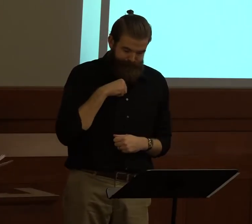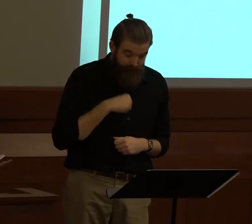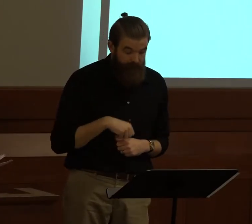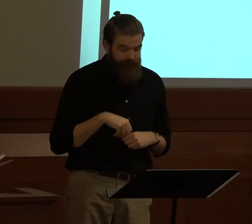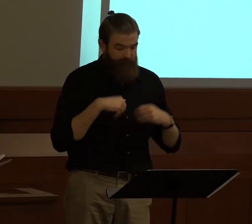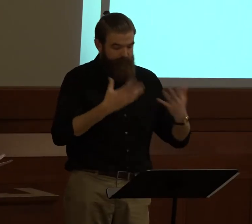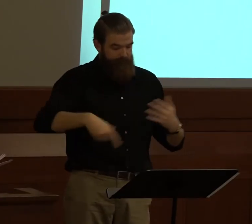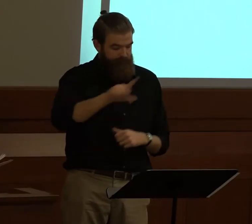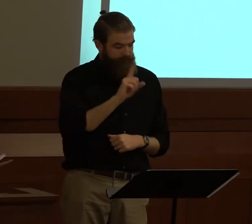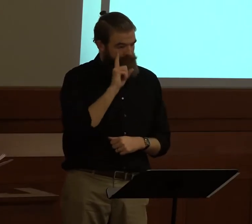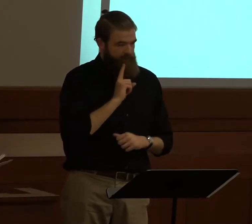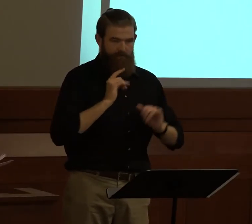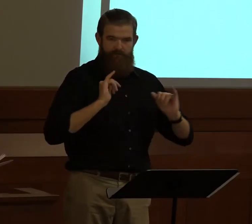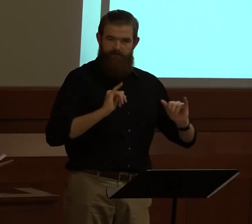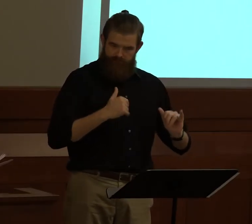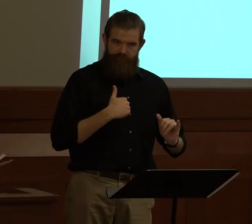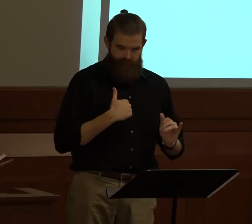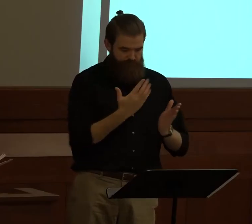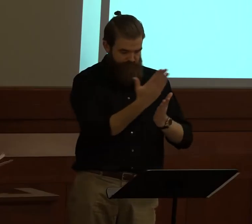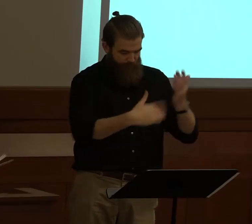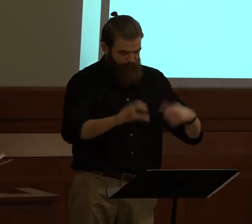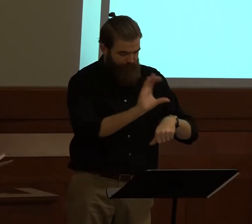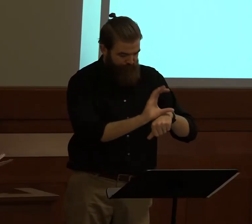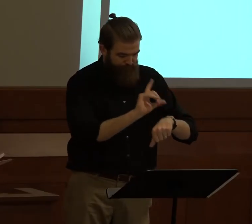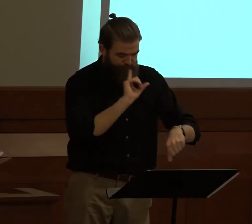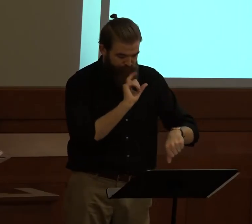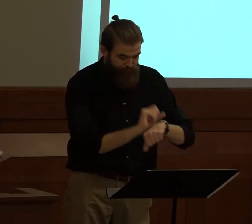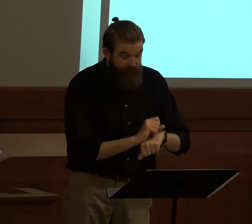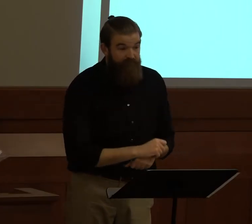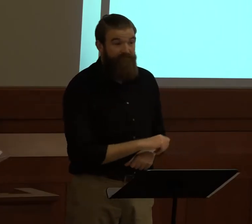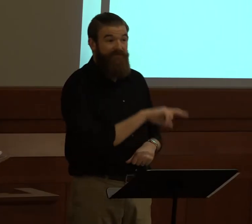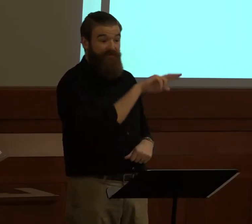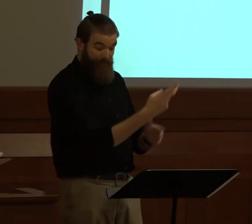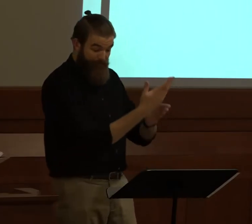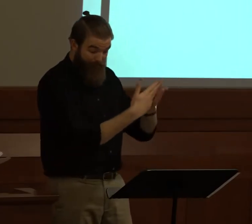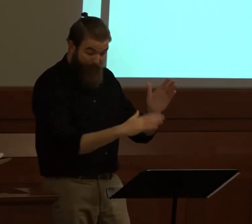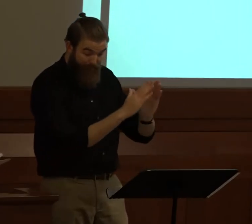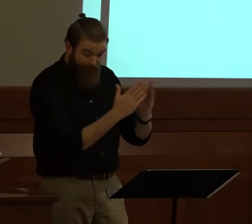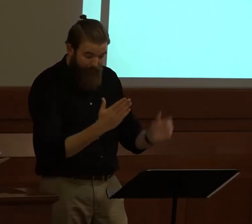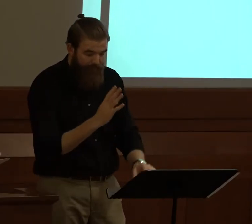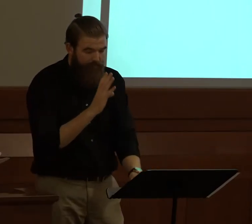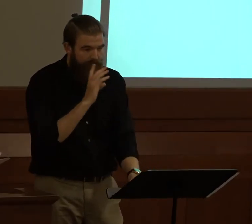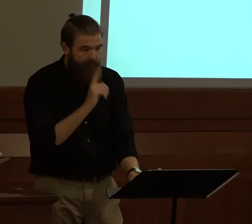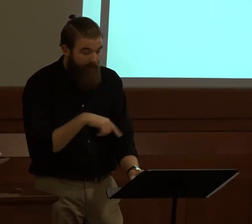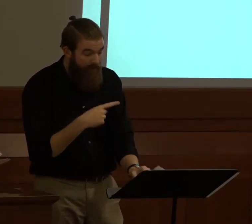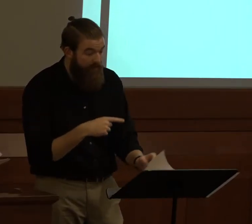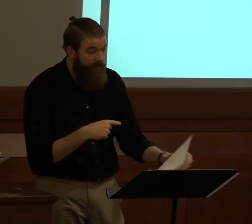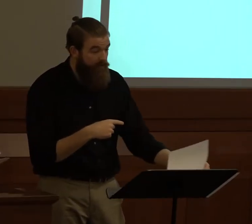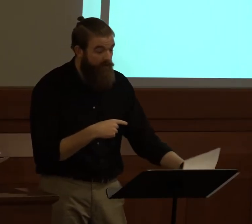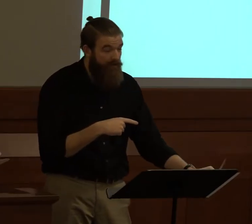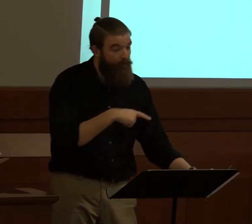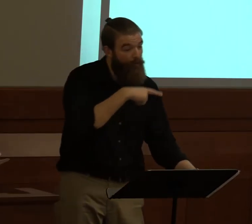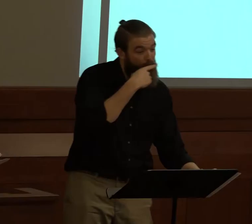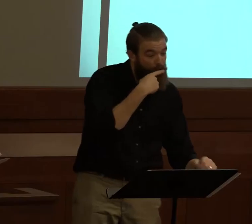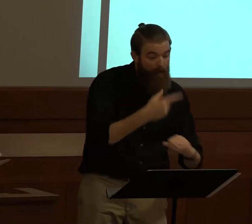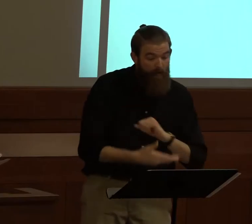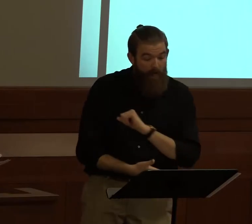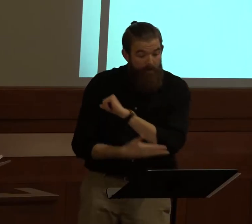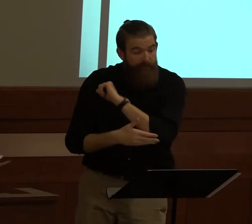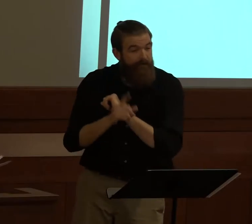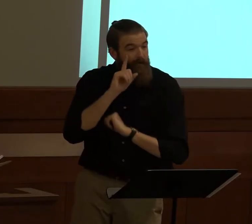modern establishment of chaplains for the culturally deaf apostolate, especially those who are part of deaf